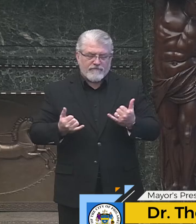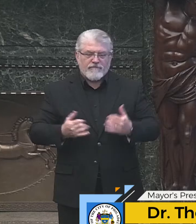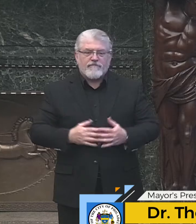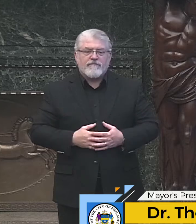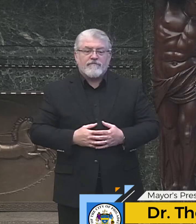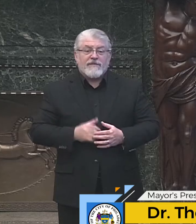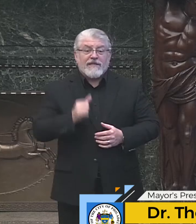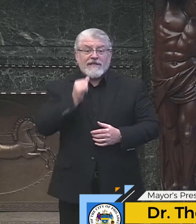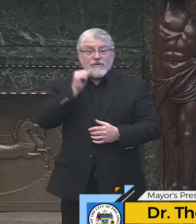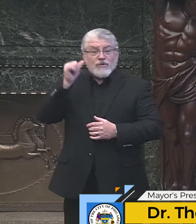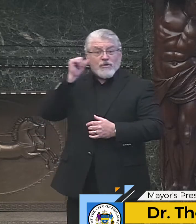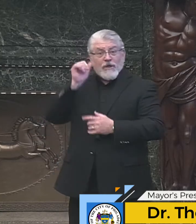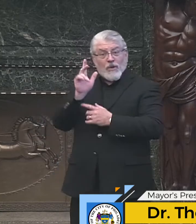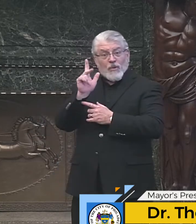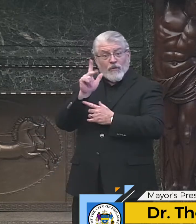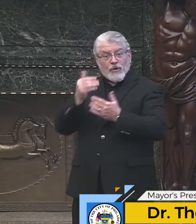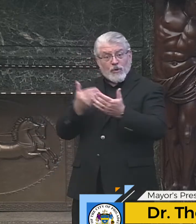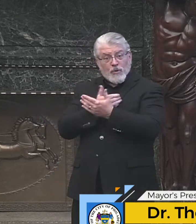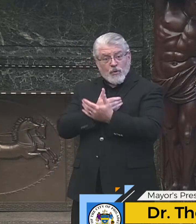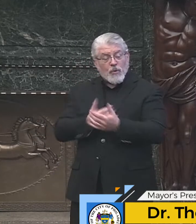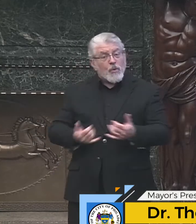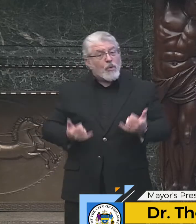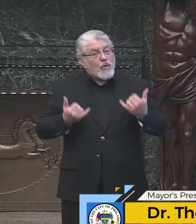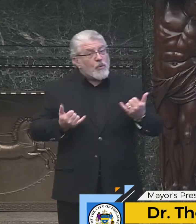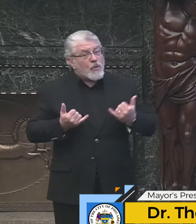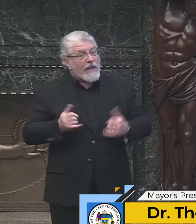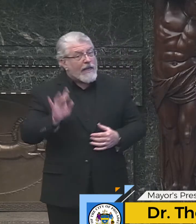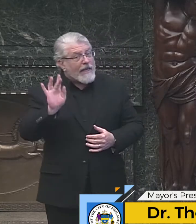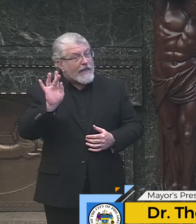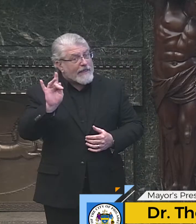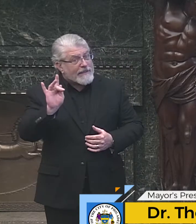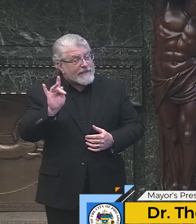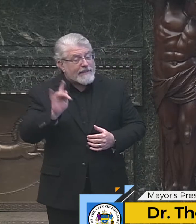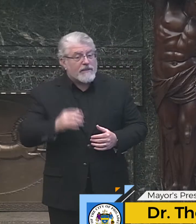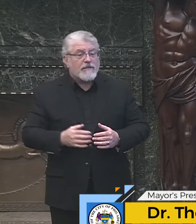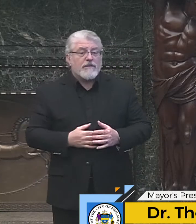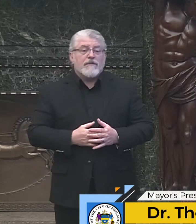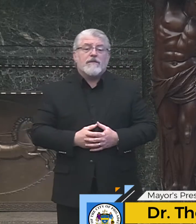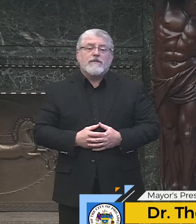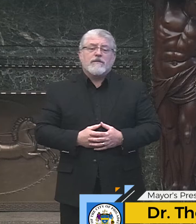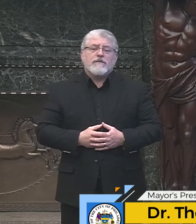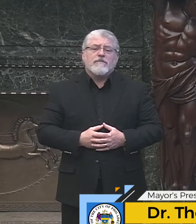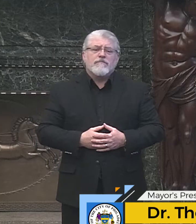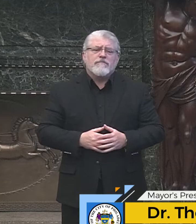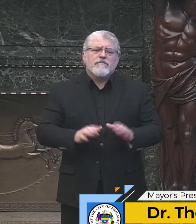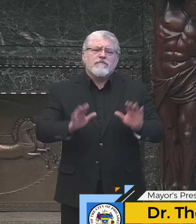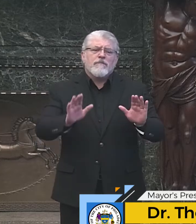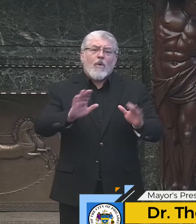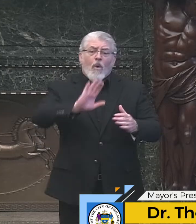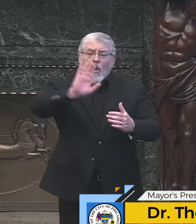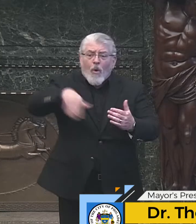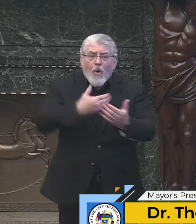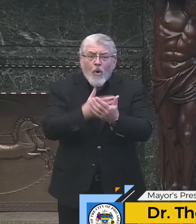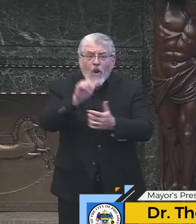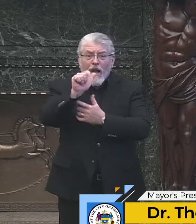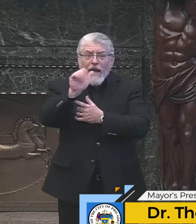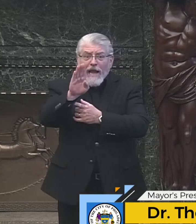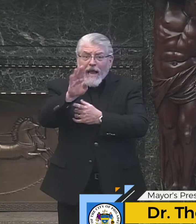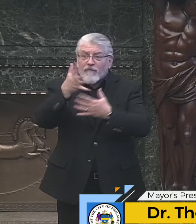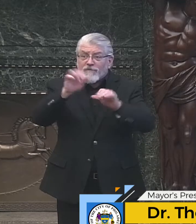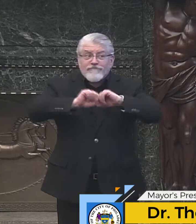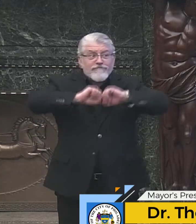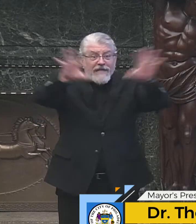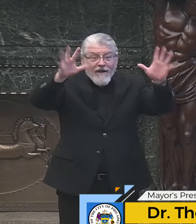over the weekend, not all the laboratories send us data, and so that may be partly reducing those numbers. We expect that to increase more in the coming days,